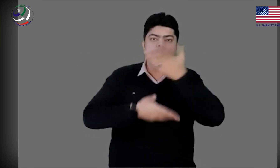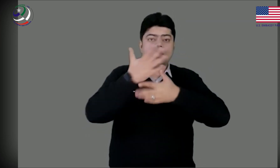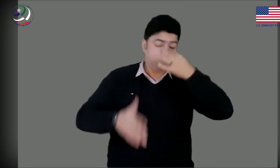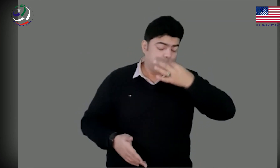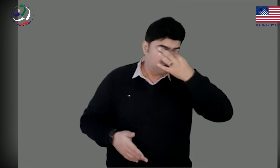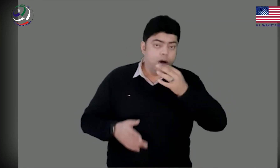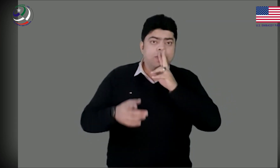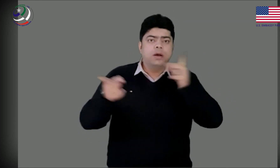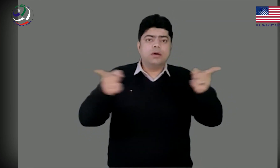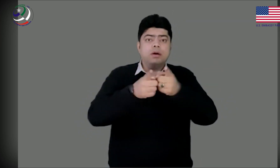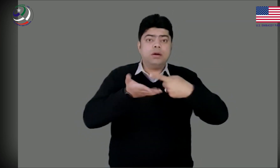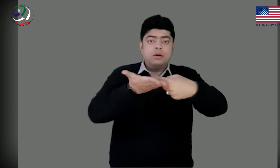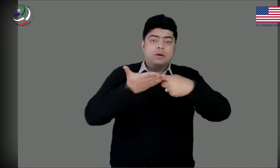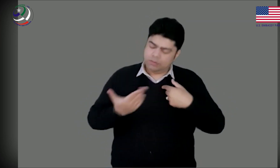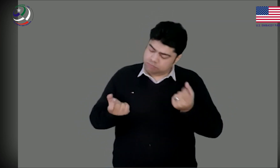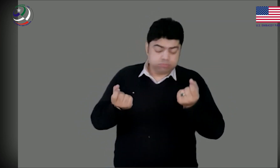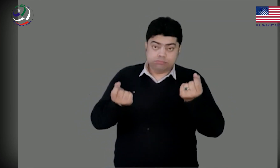So I felt really angry.